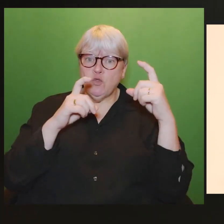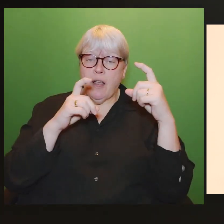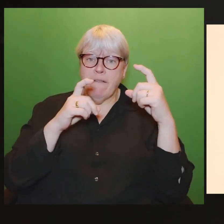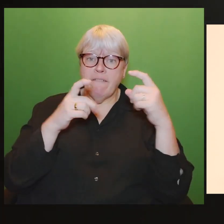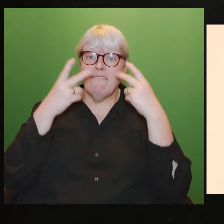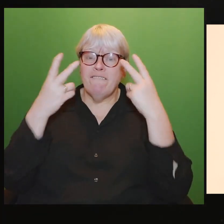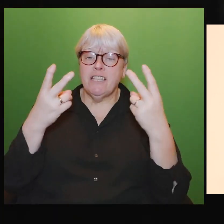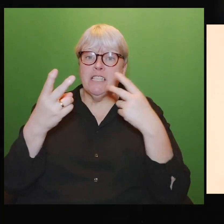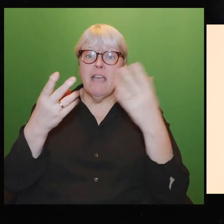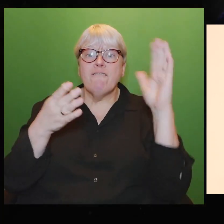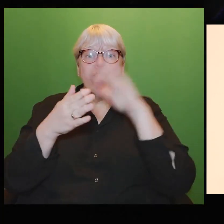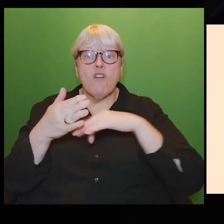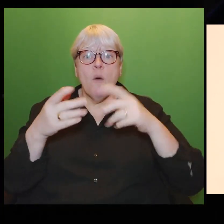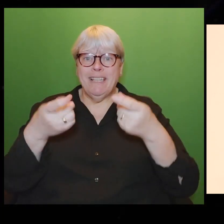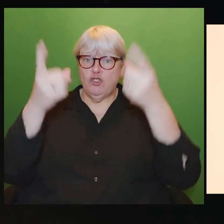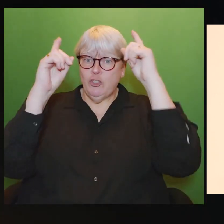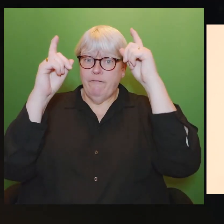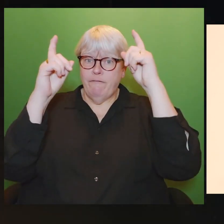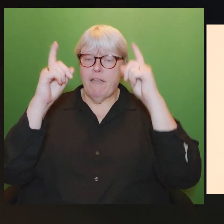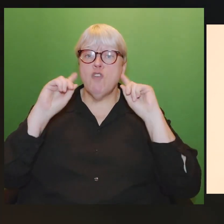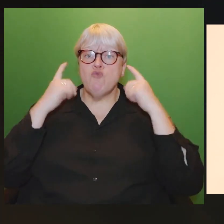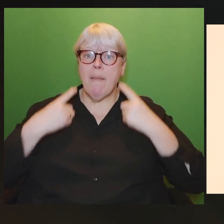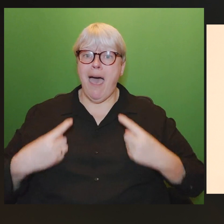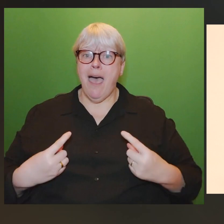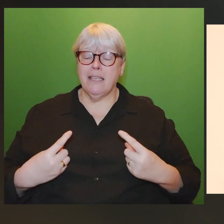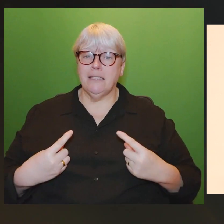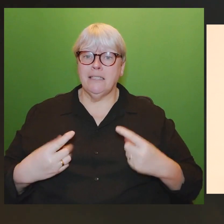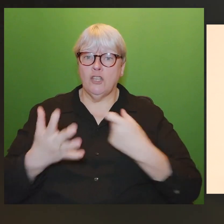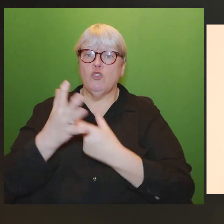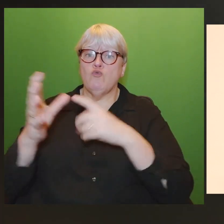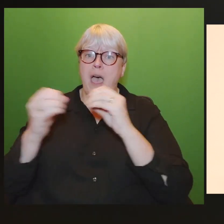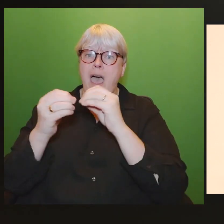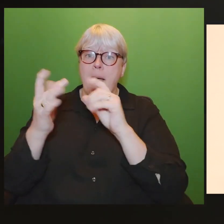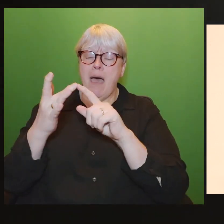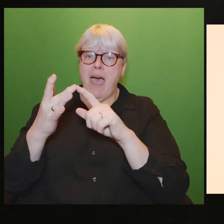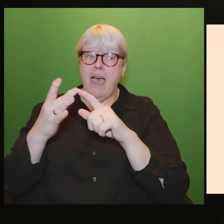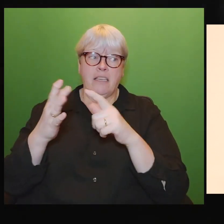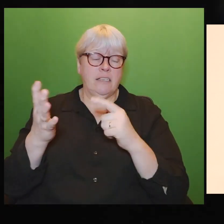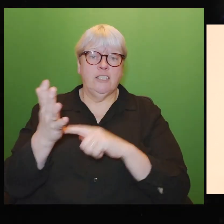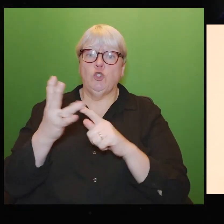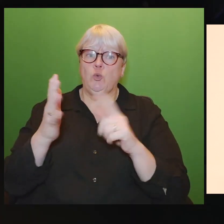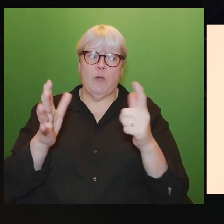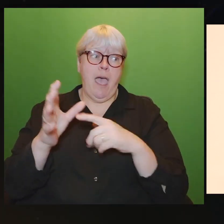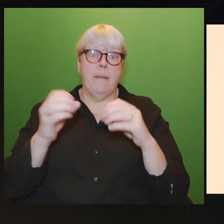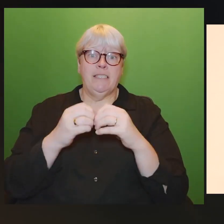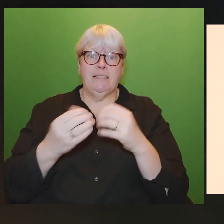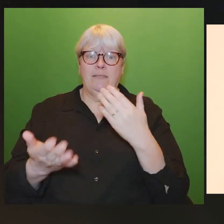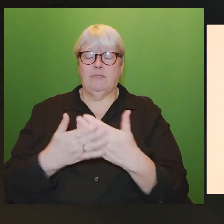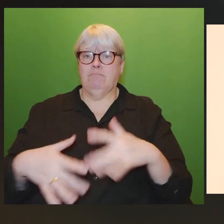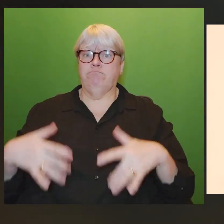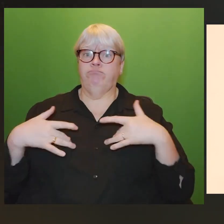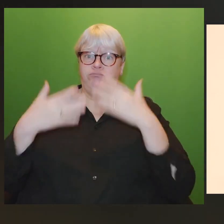done had I been alive in World War II. Where would I have stood in history? Would I have had the courage to